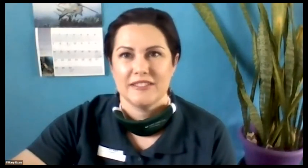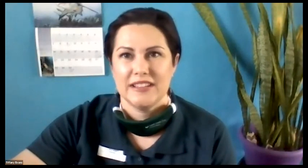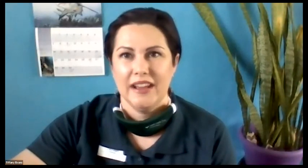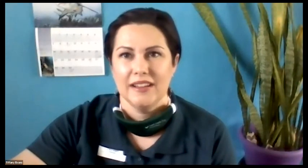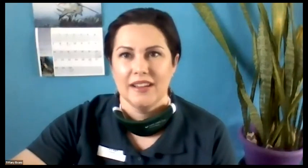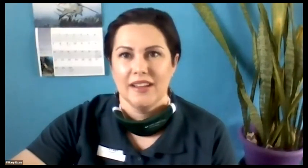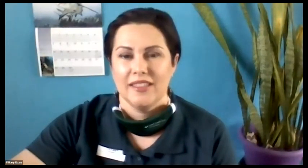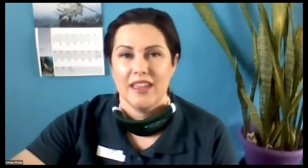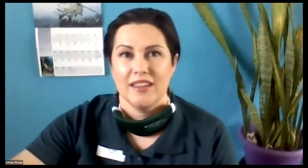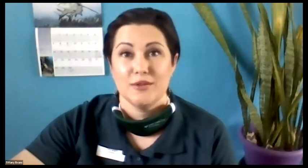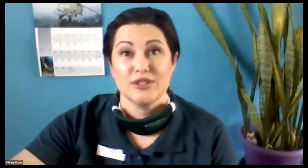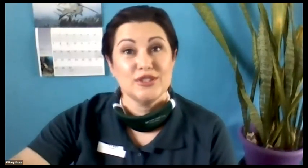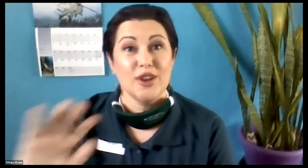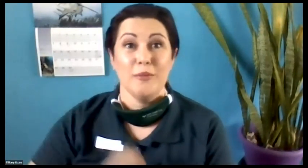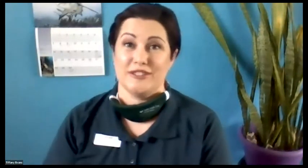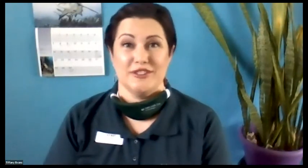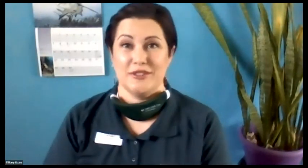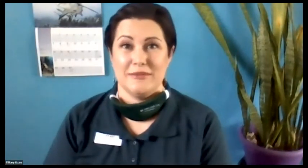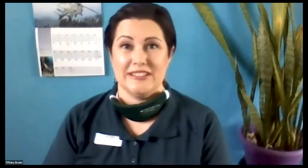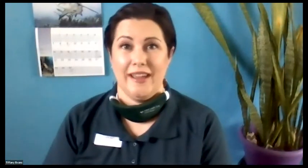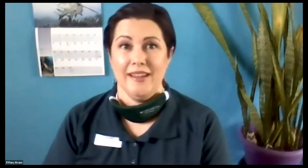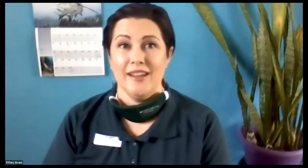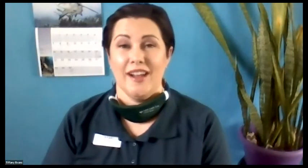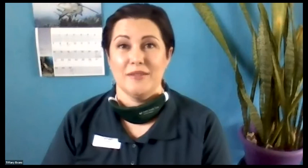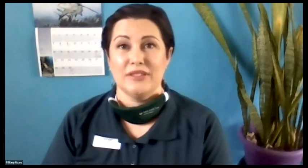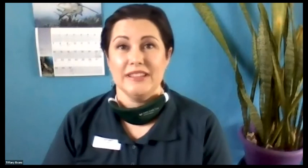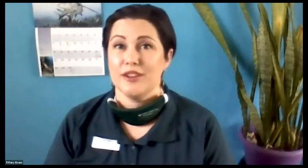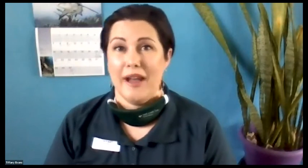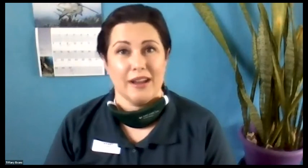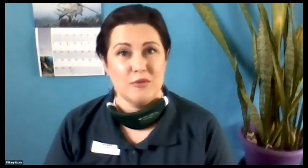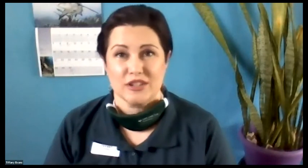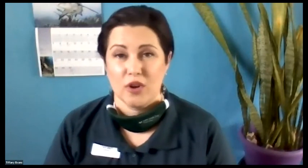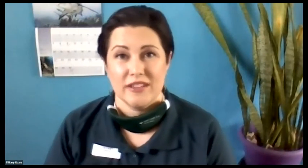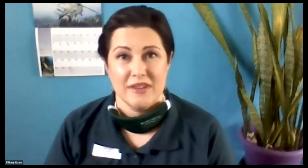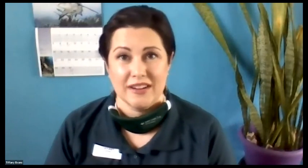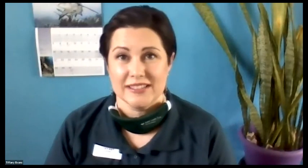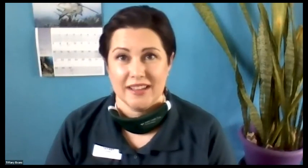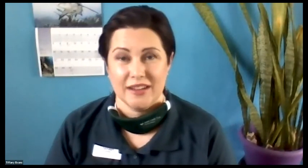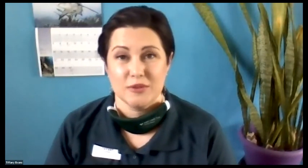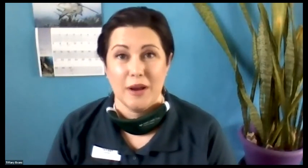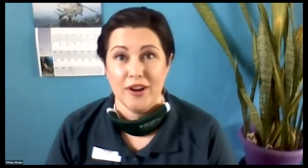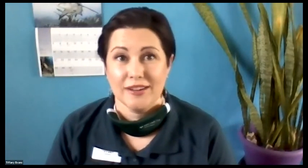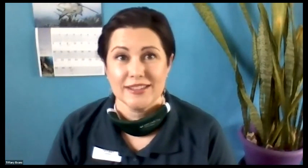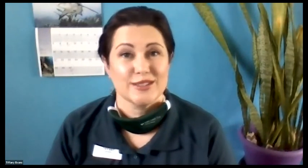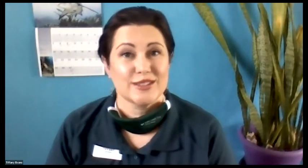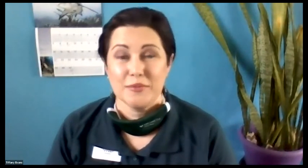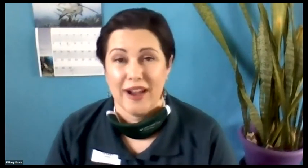today. Thank you so much for joining me today. Please go back and watch more of the American Sign Language webinars, start